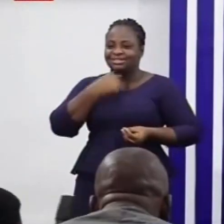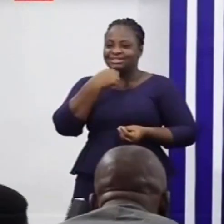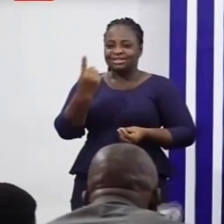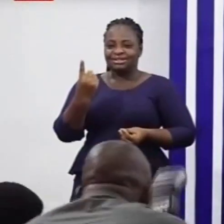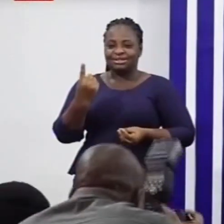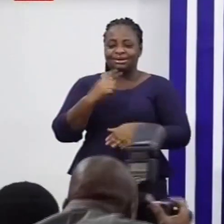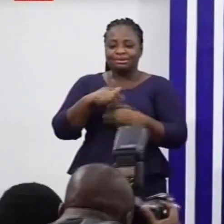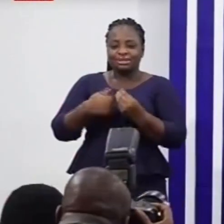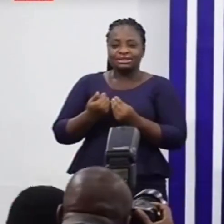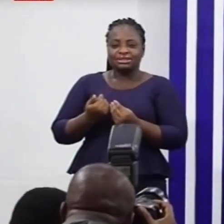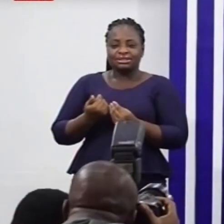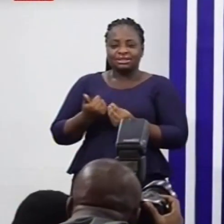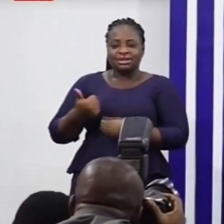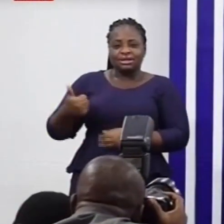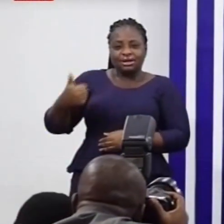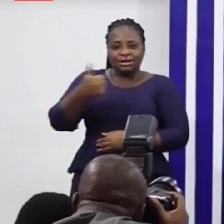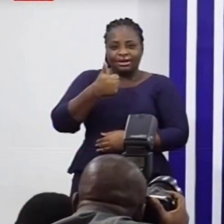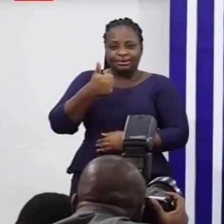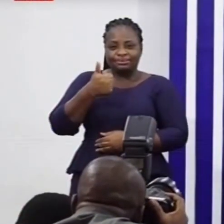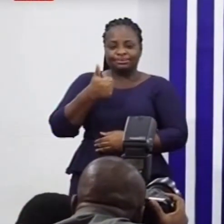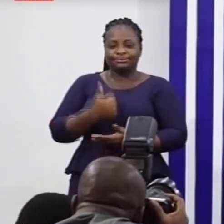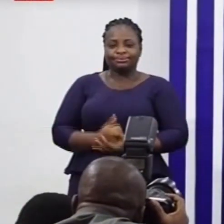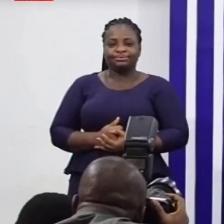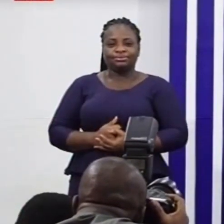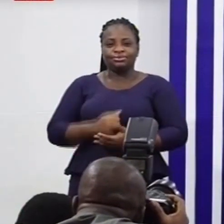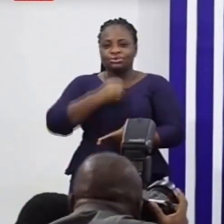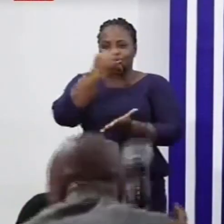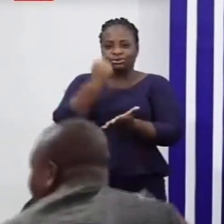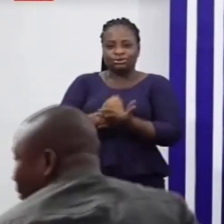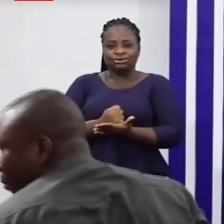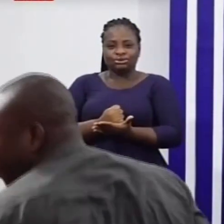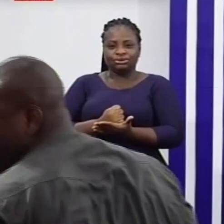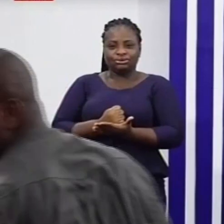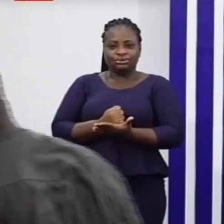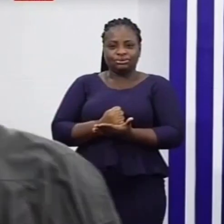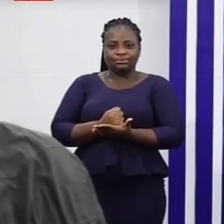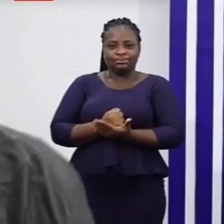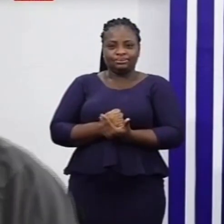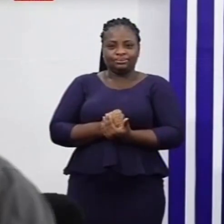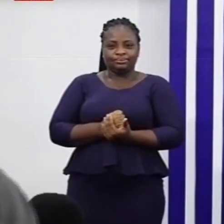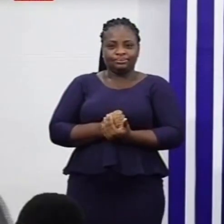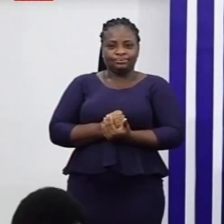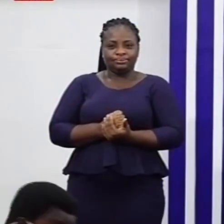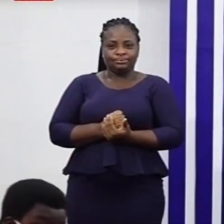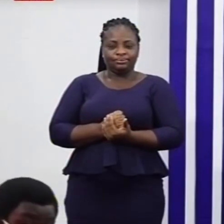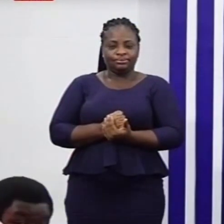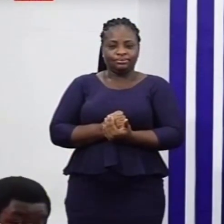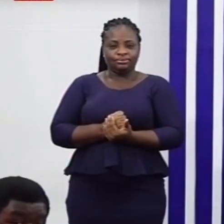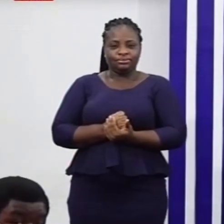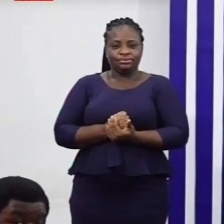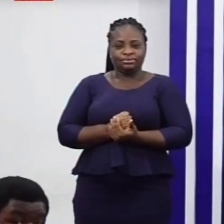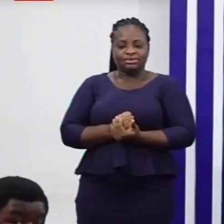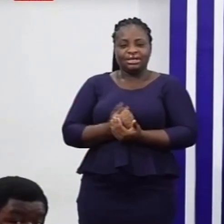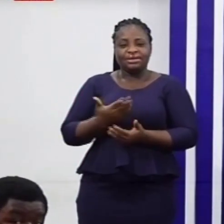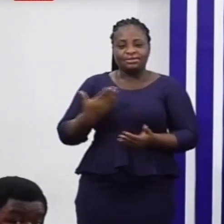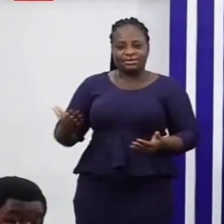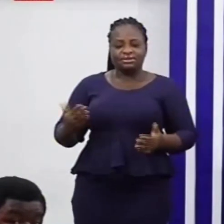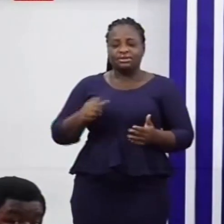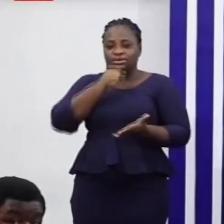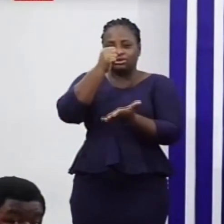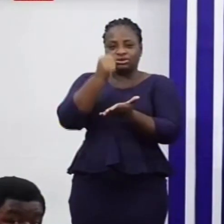our deployment to ensure the compliance of the directive, that is to